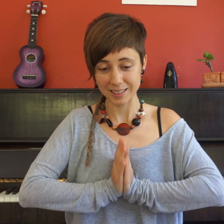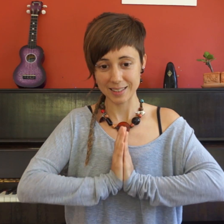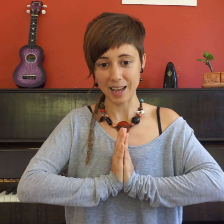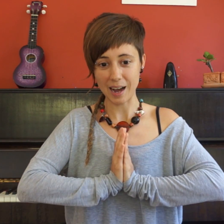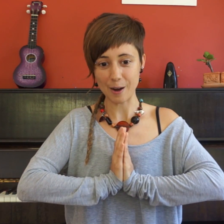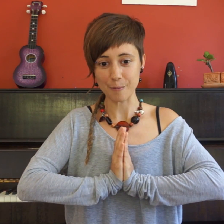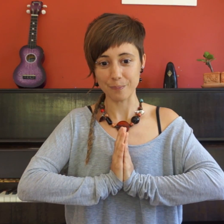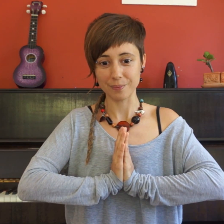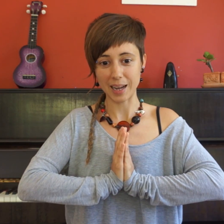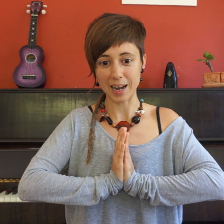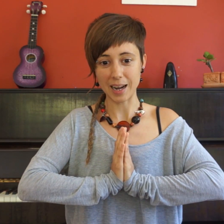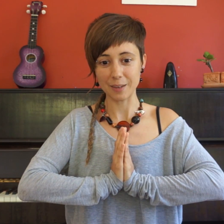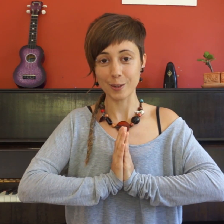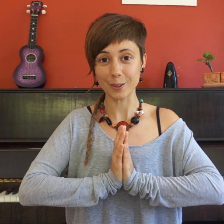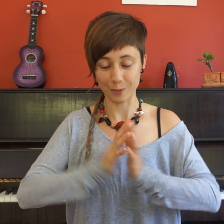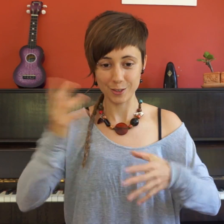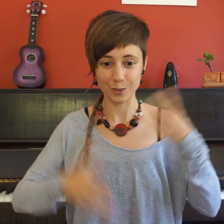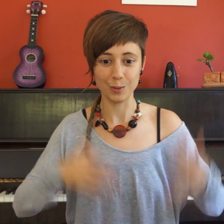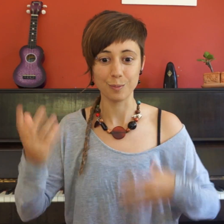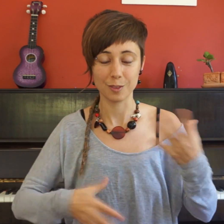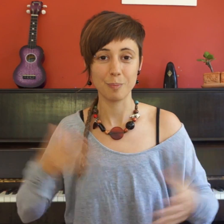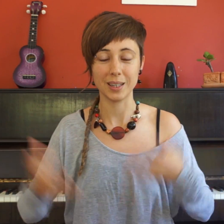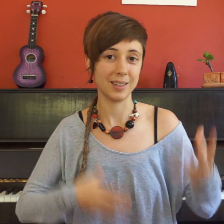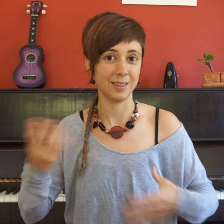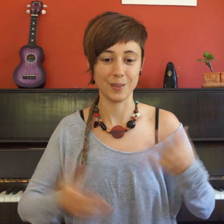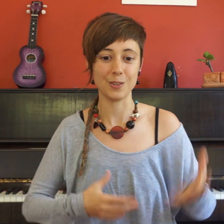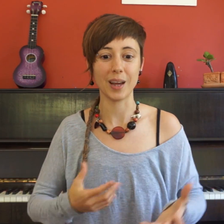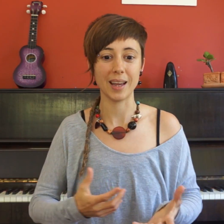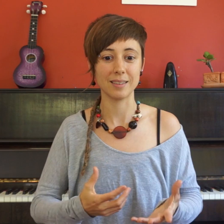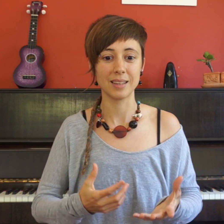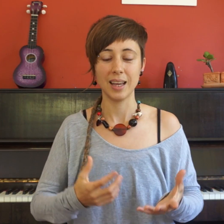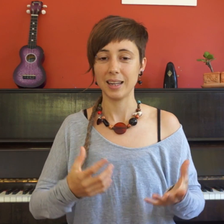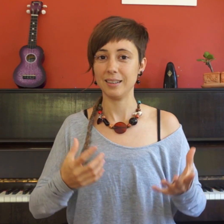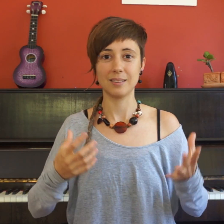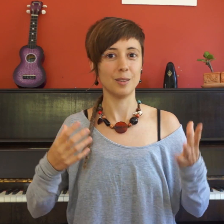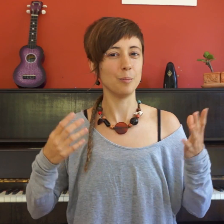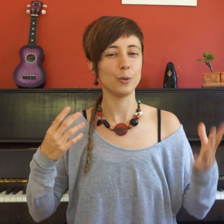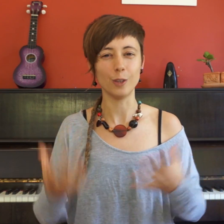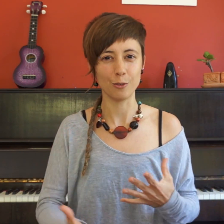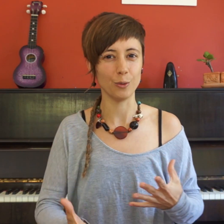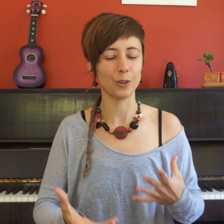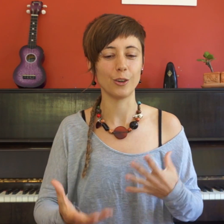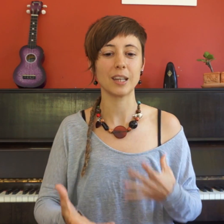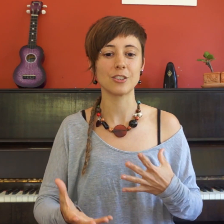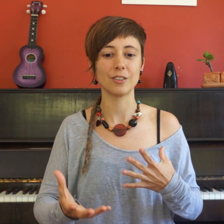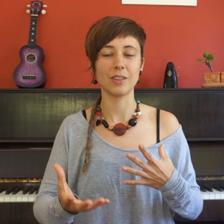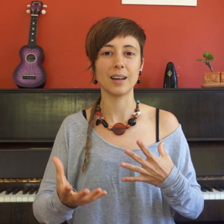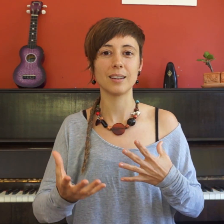it. I really encourage you to speak with your hands. It's beautiful, the connection that you